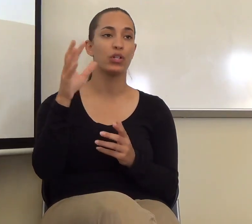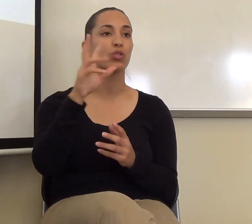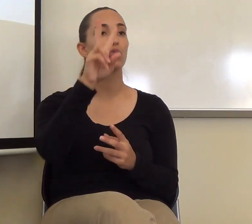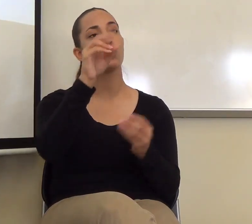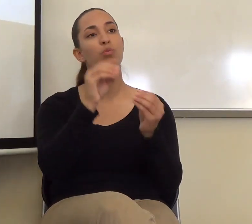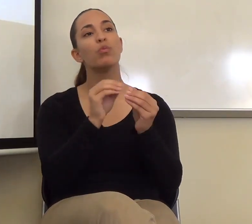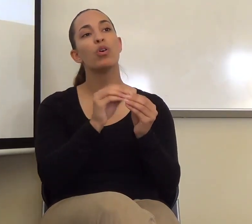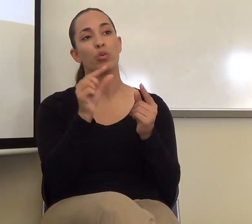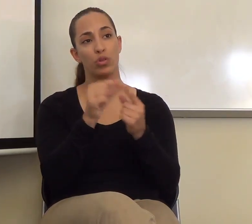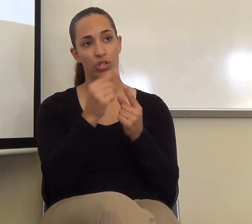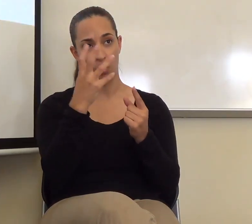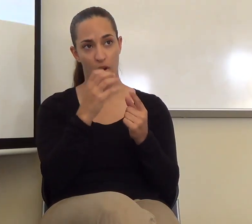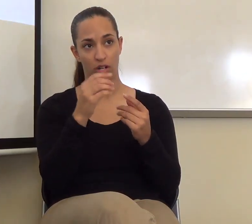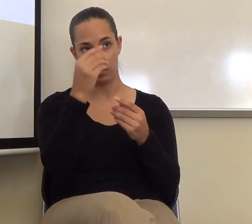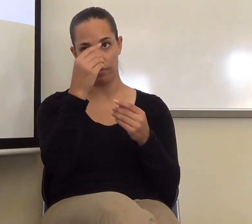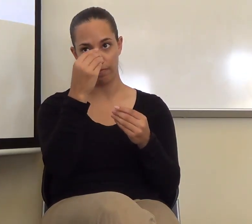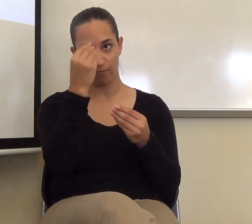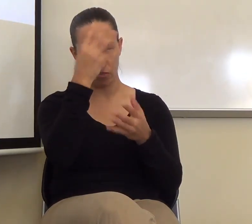you before I give you this.